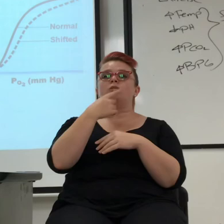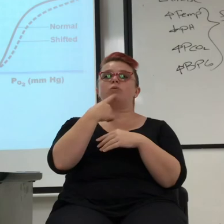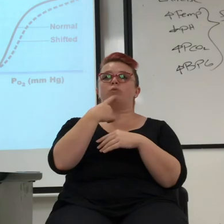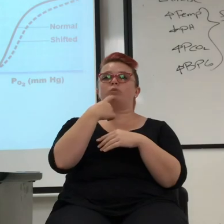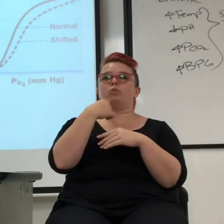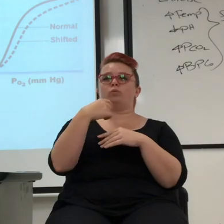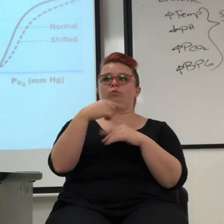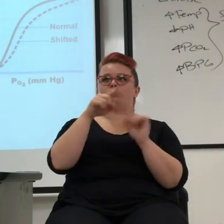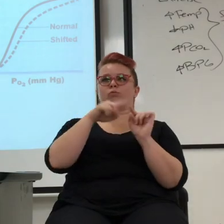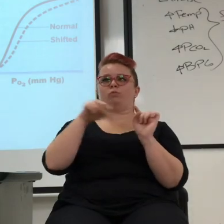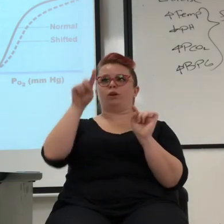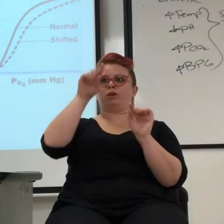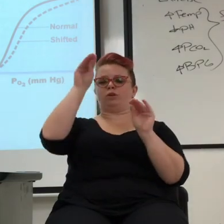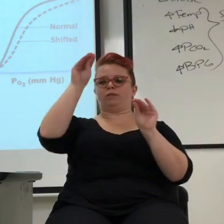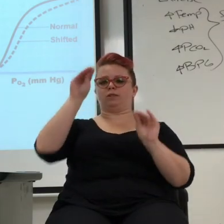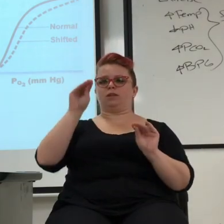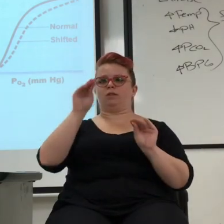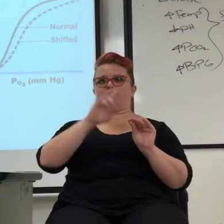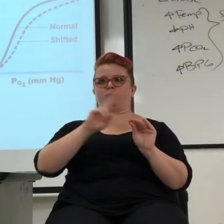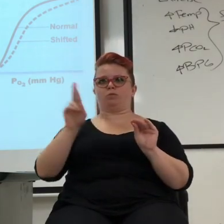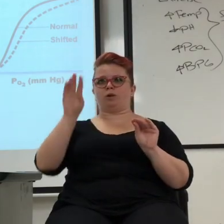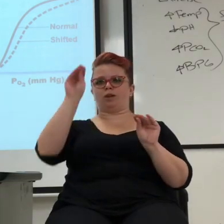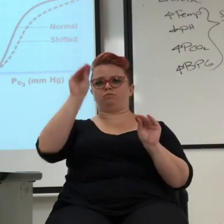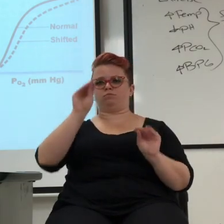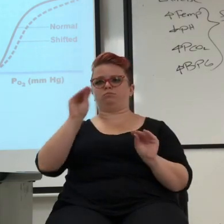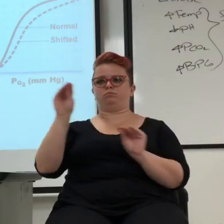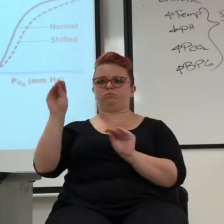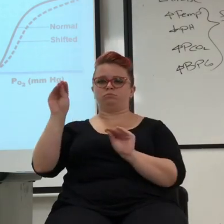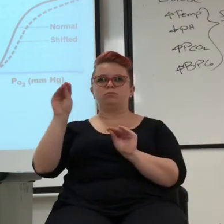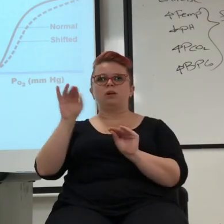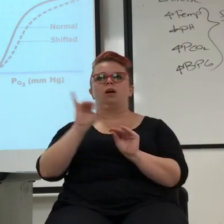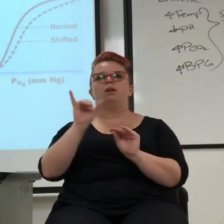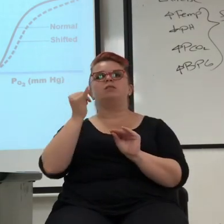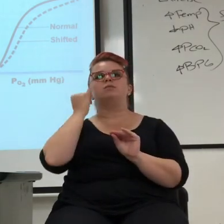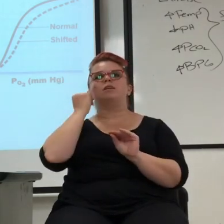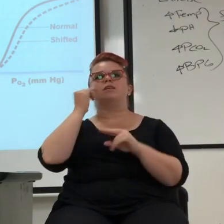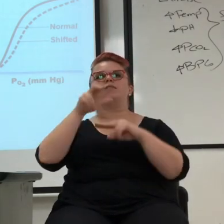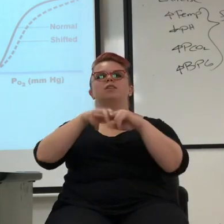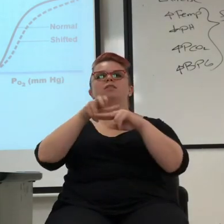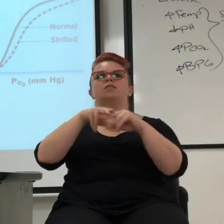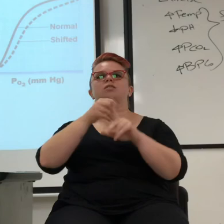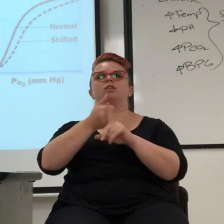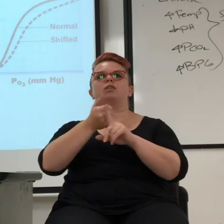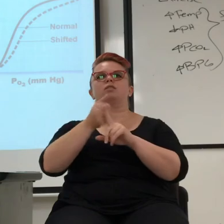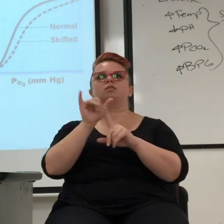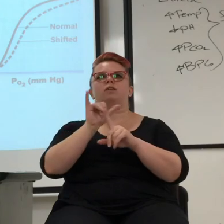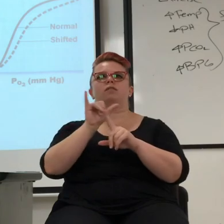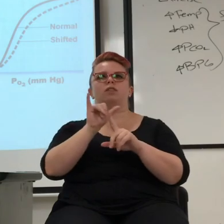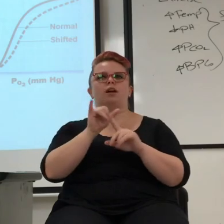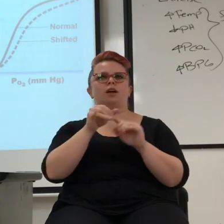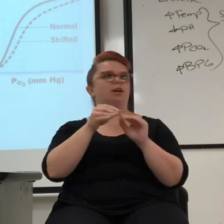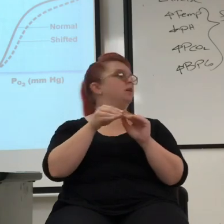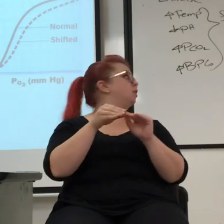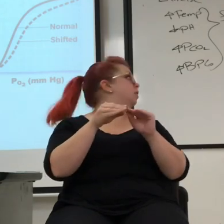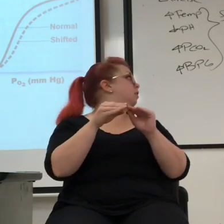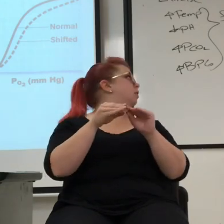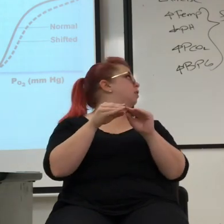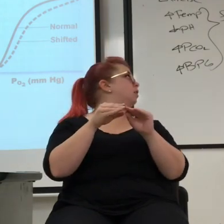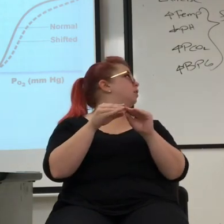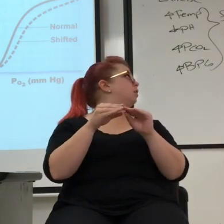shift down and to the right, is like if the chair was like kind of slanted